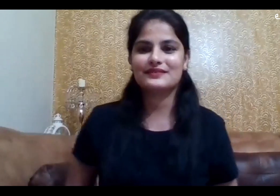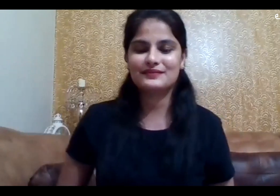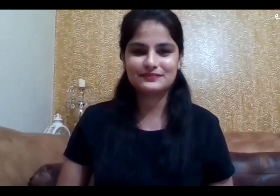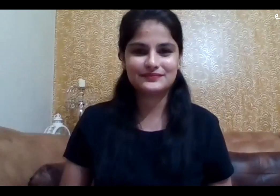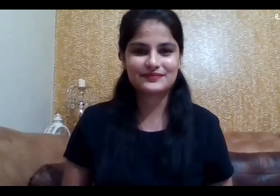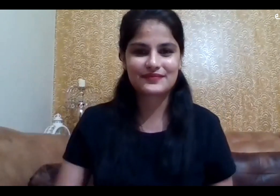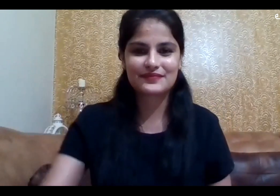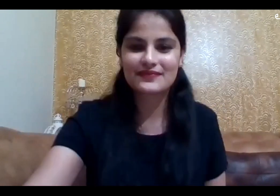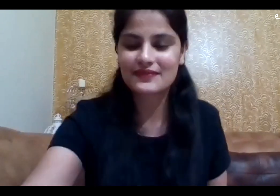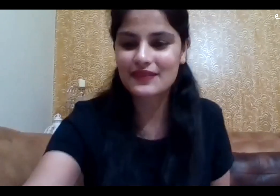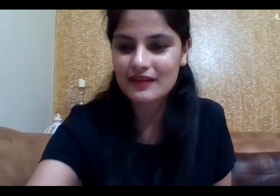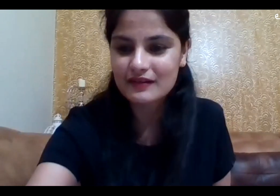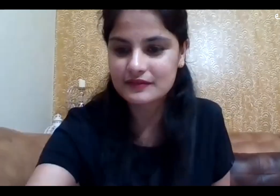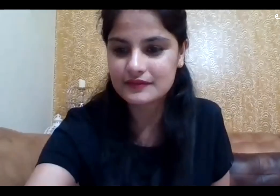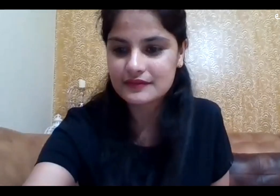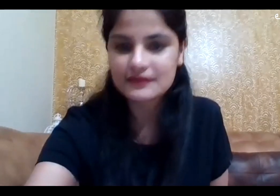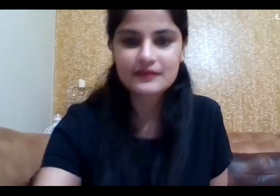Shubham.